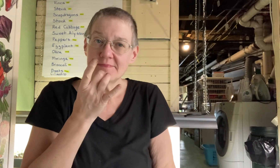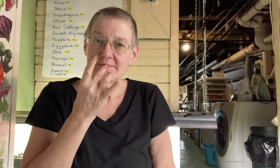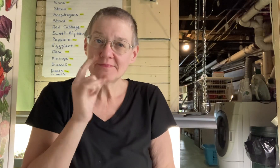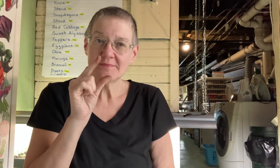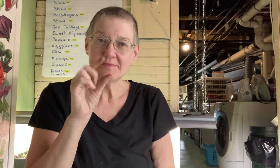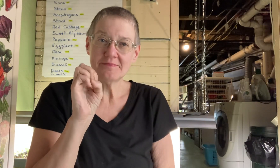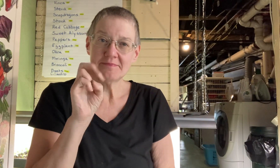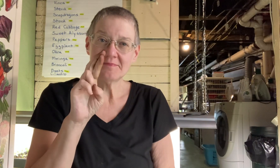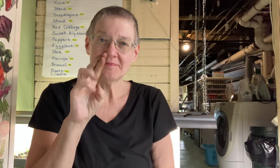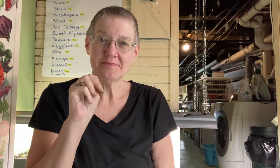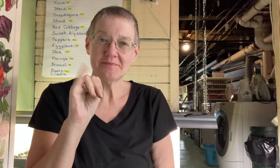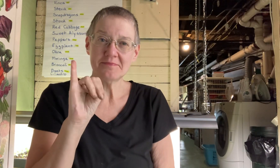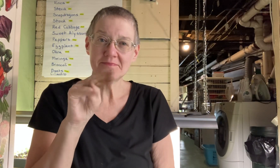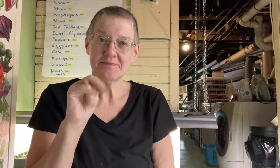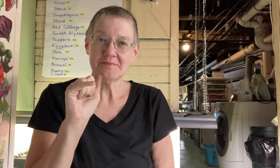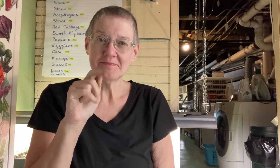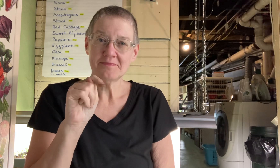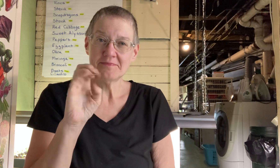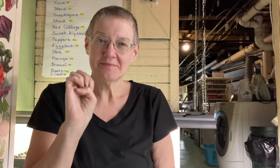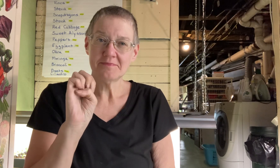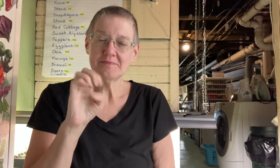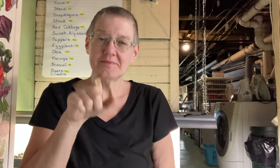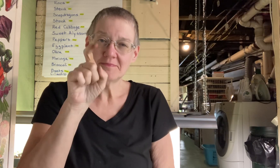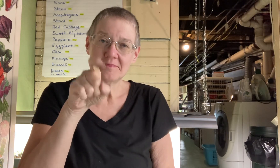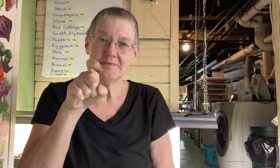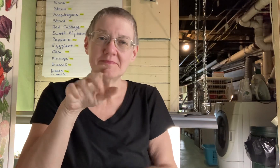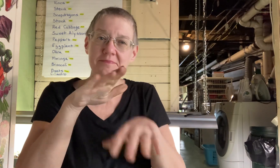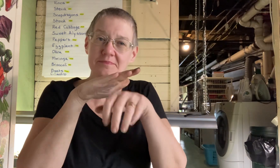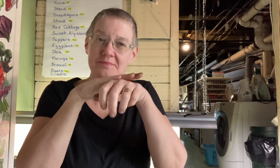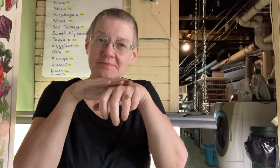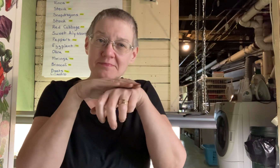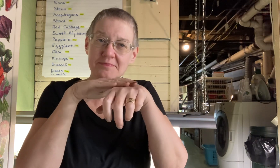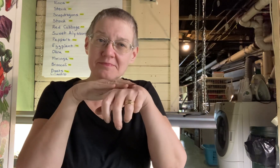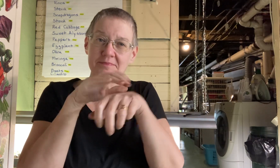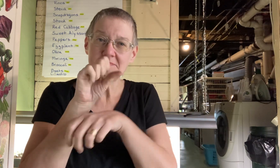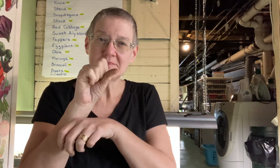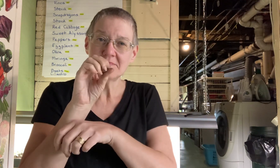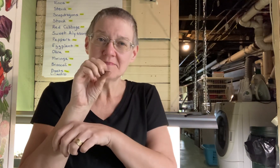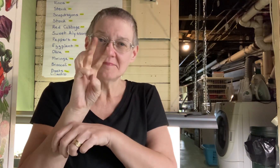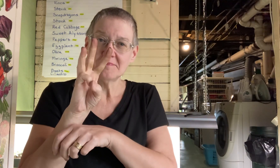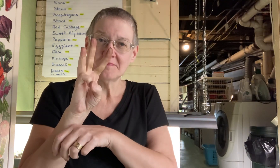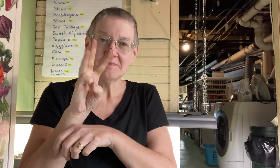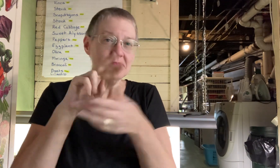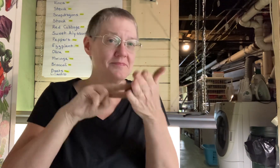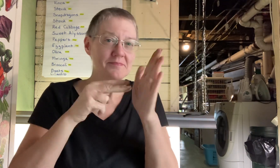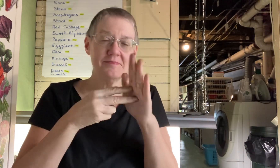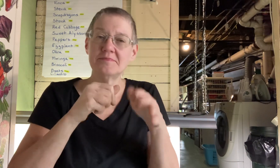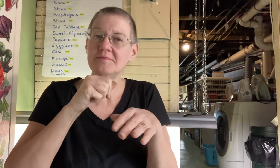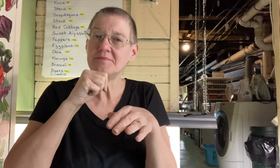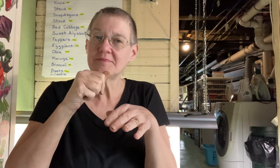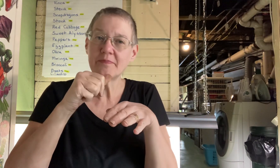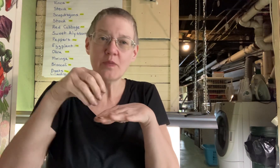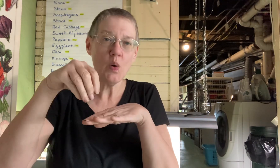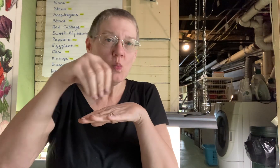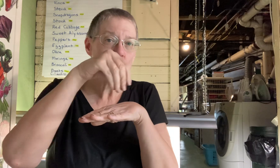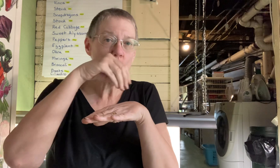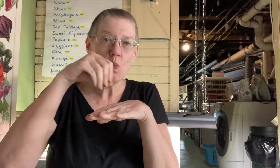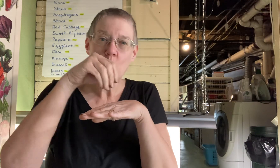Now, these seeds do require light to germinate. You need to just surface sow them. Don't cover them